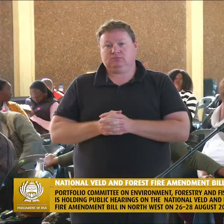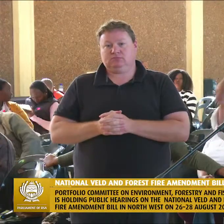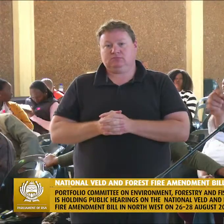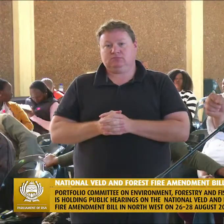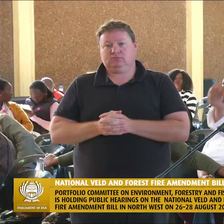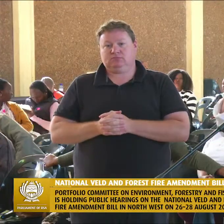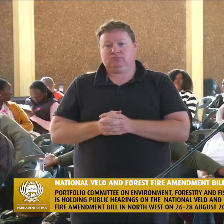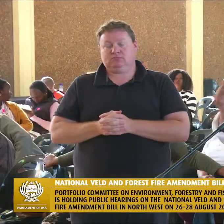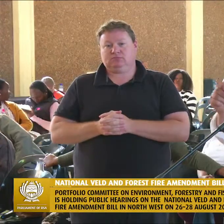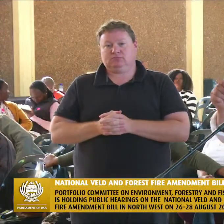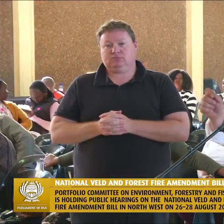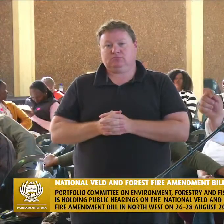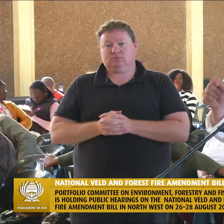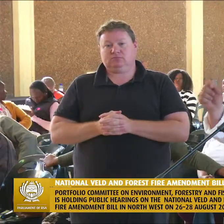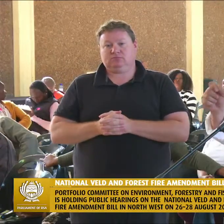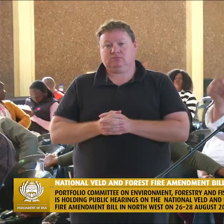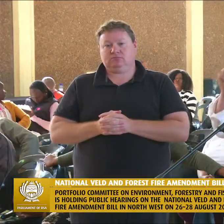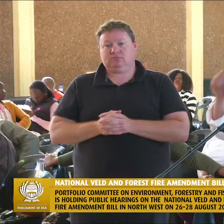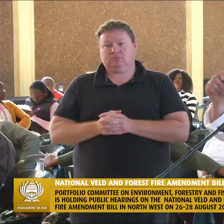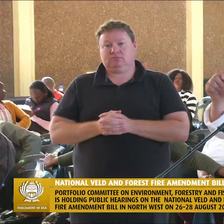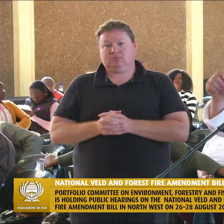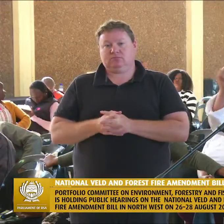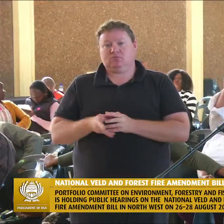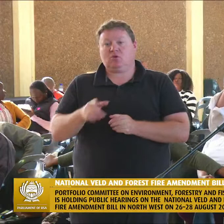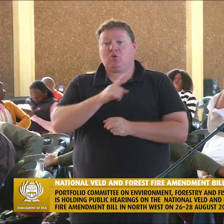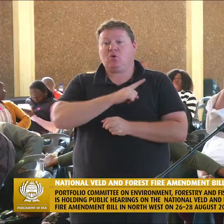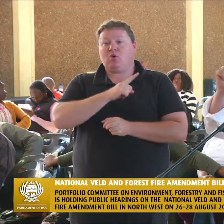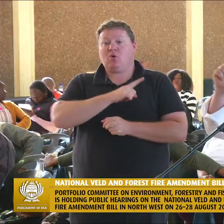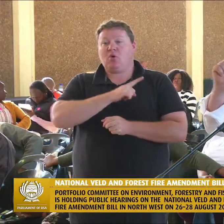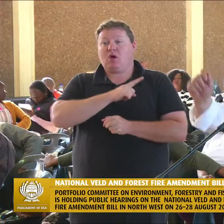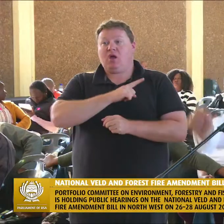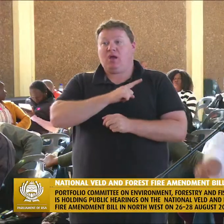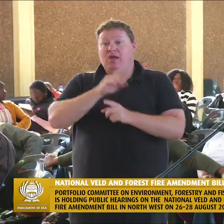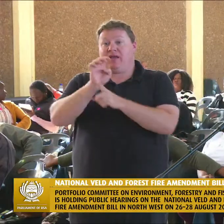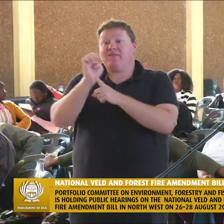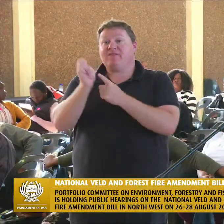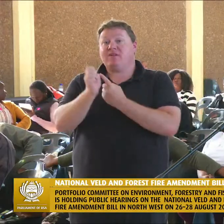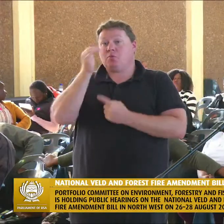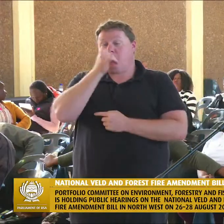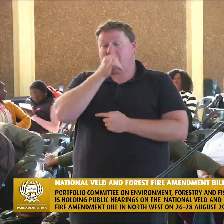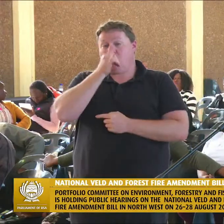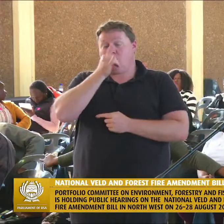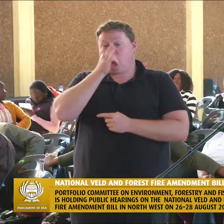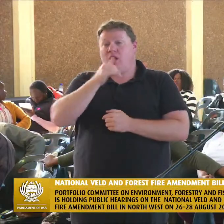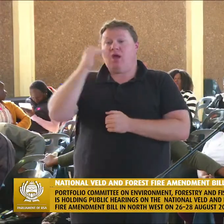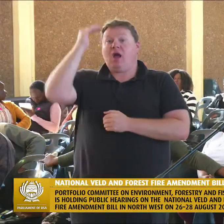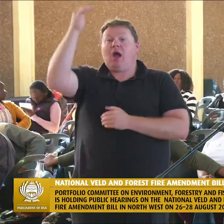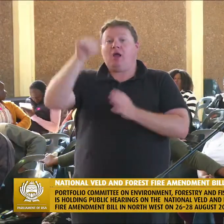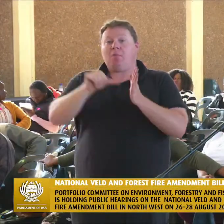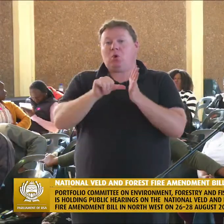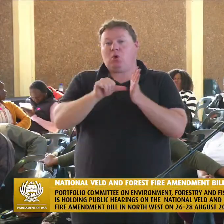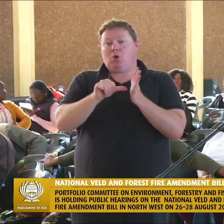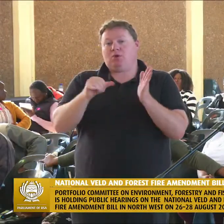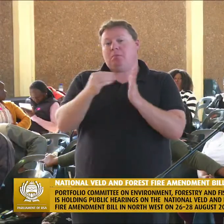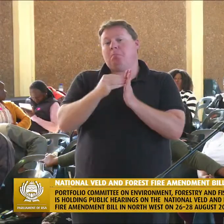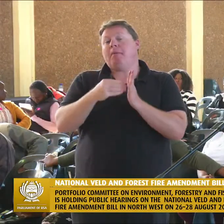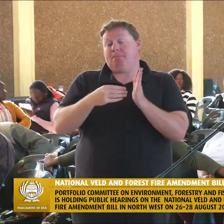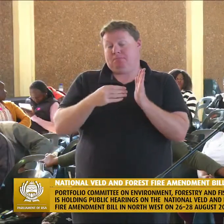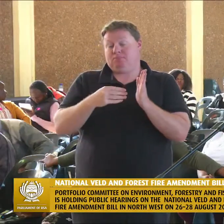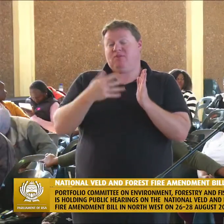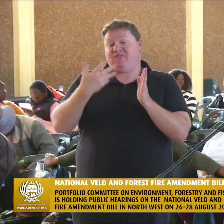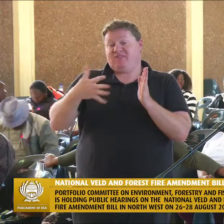due to the fact that environmental crimes have now been given such a high priority recovery